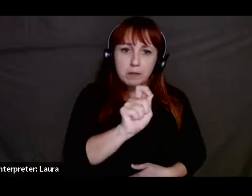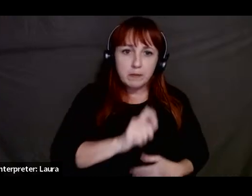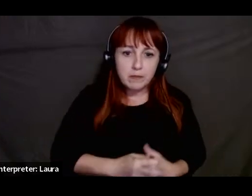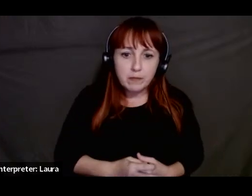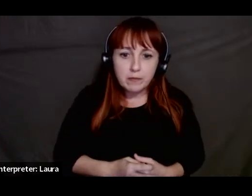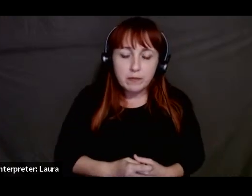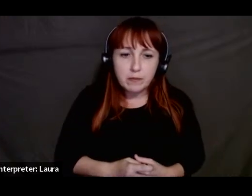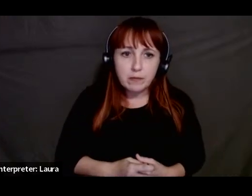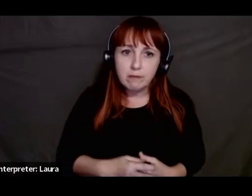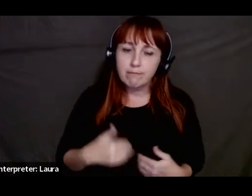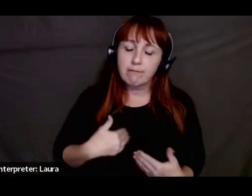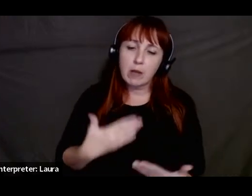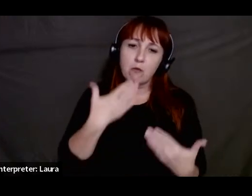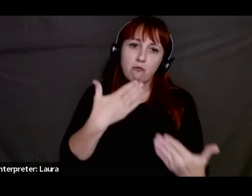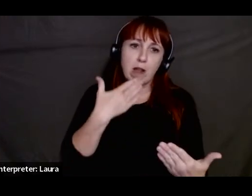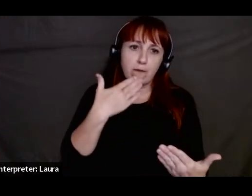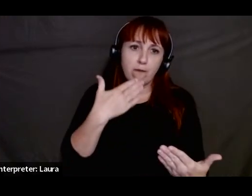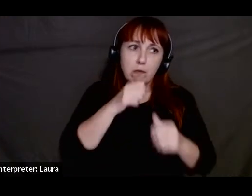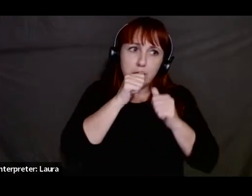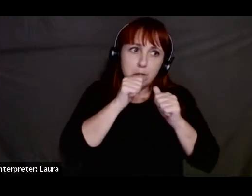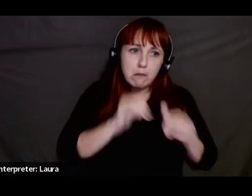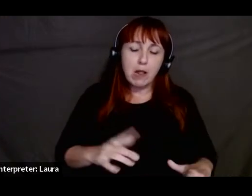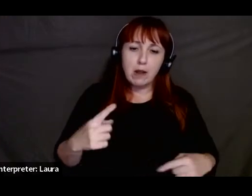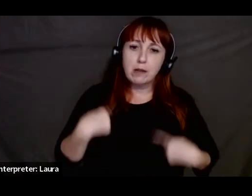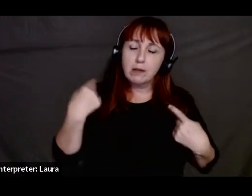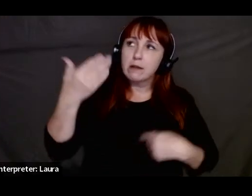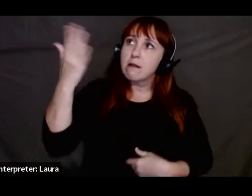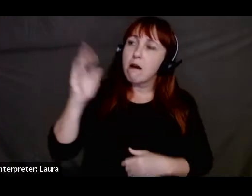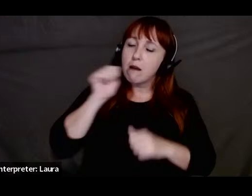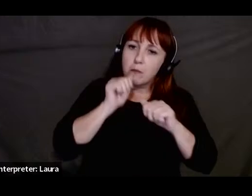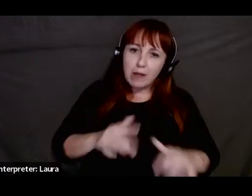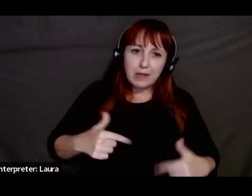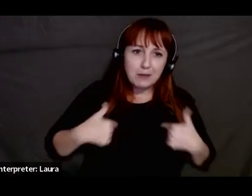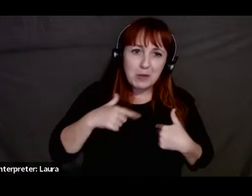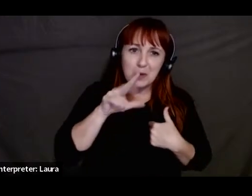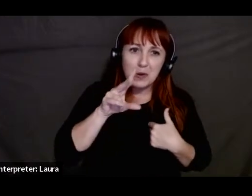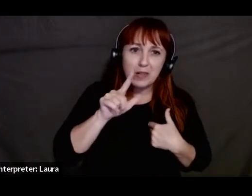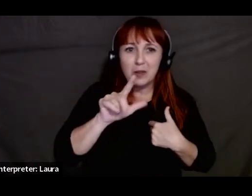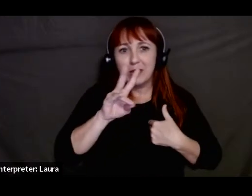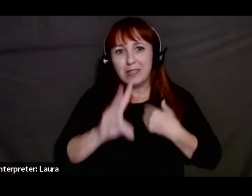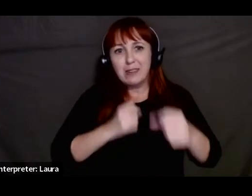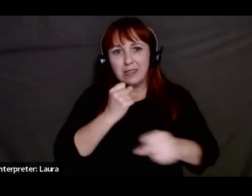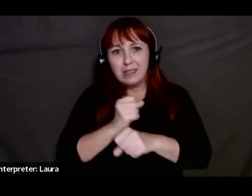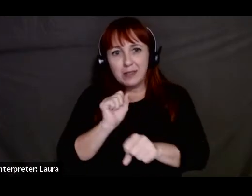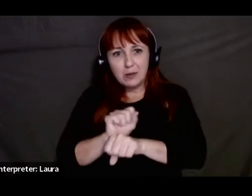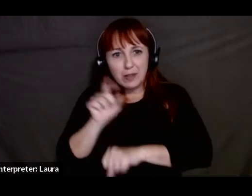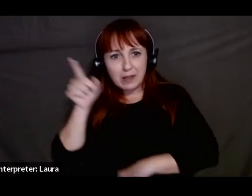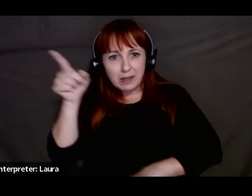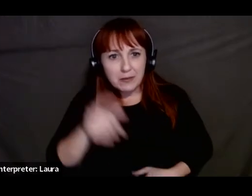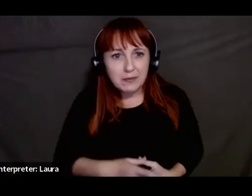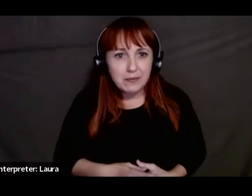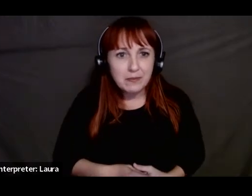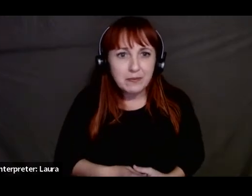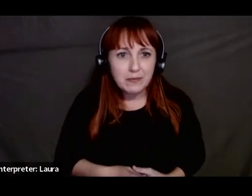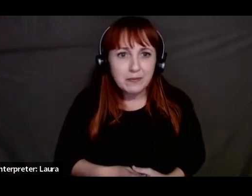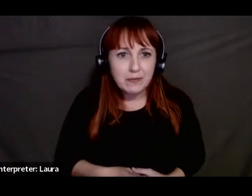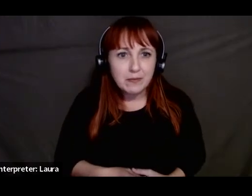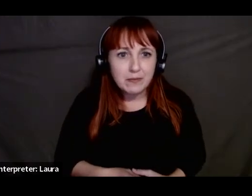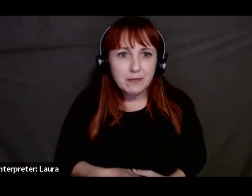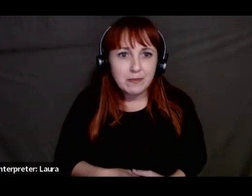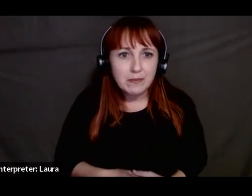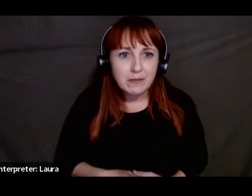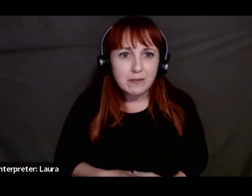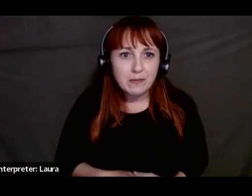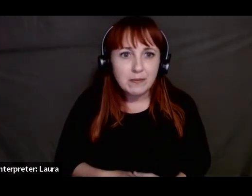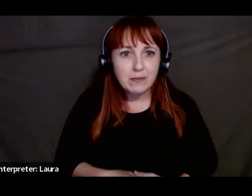that's, I'm so grateful. I've been blessed. You know, God has blessed me 27 years up there. My tour duty coming